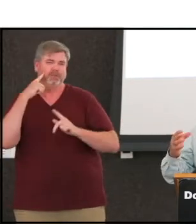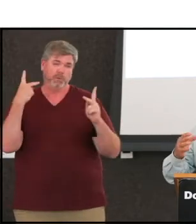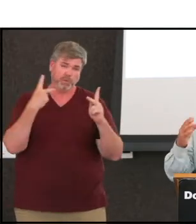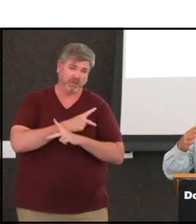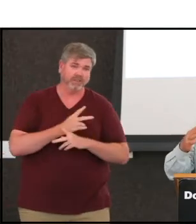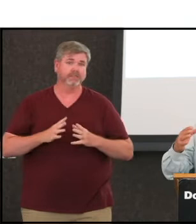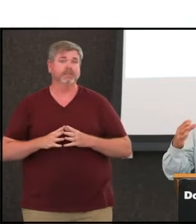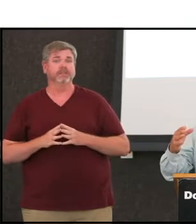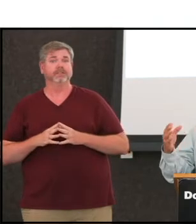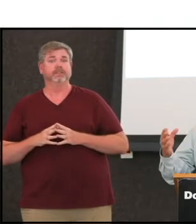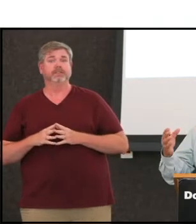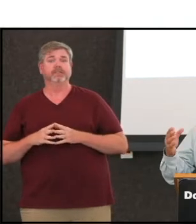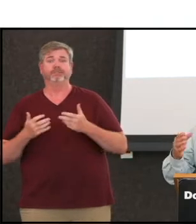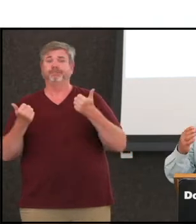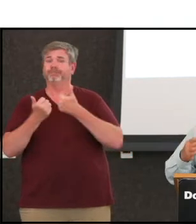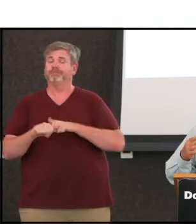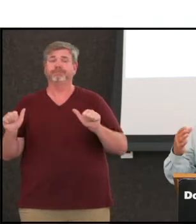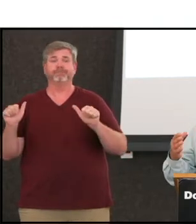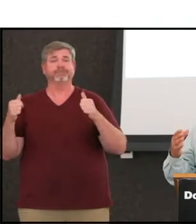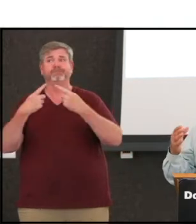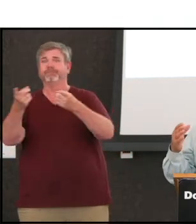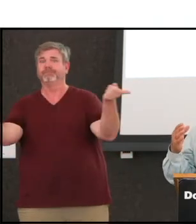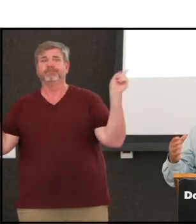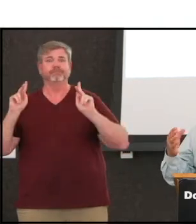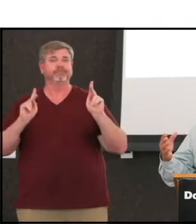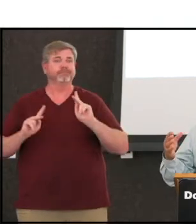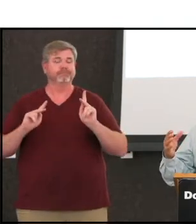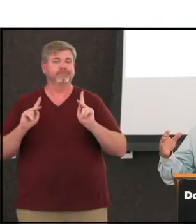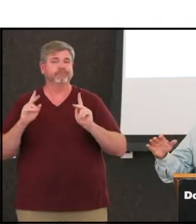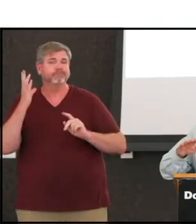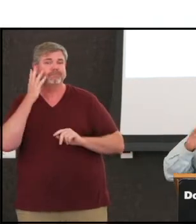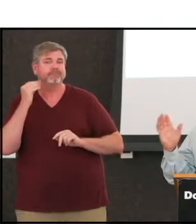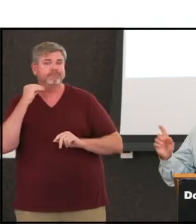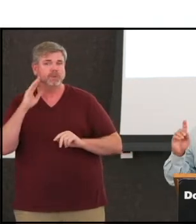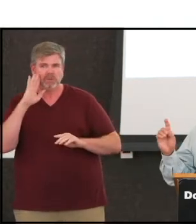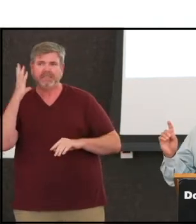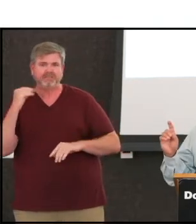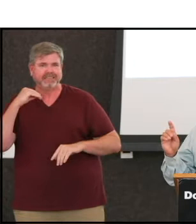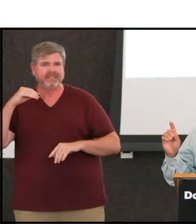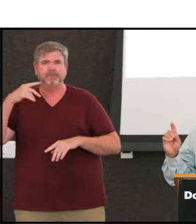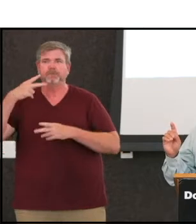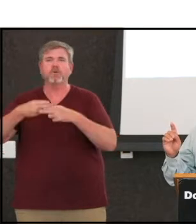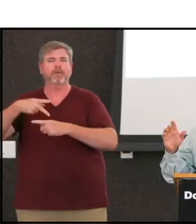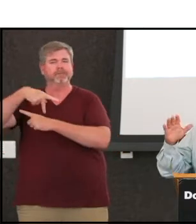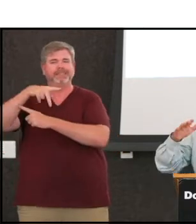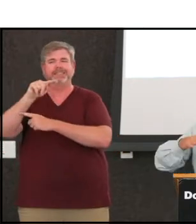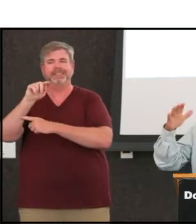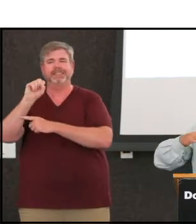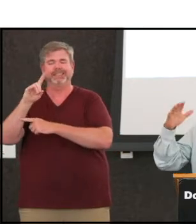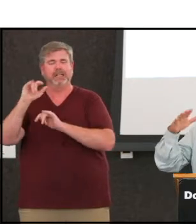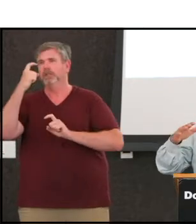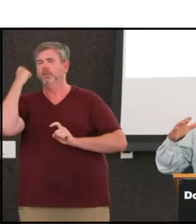from PTSD, post-traumatic stress disorder. All of us are going to suffer from that to